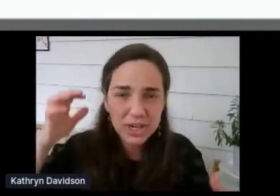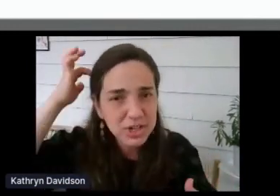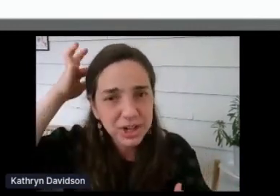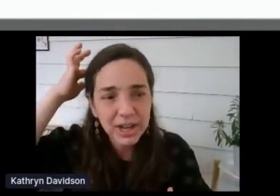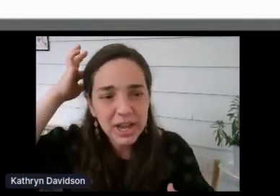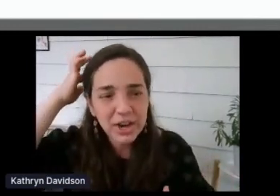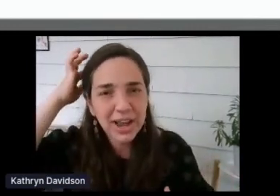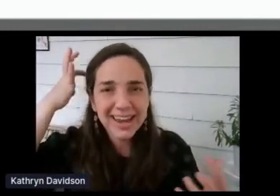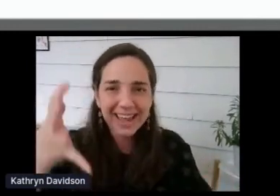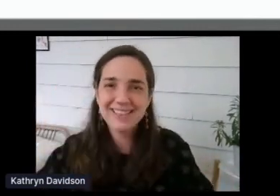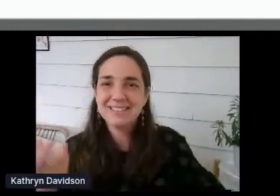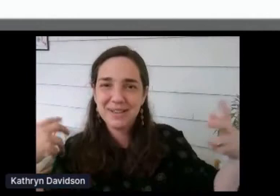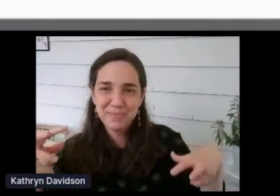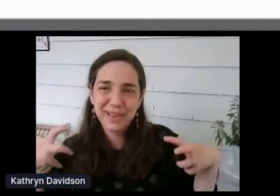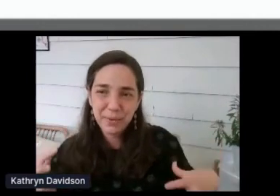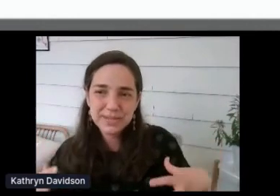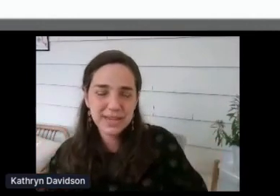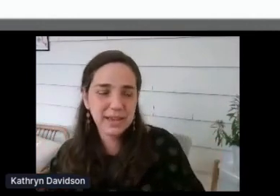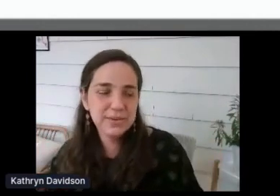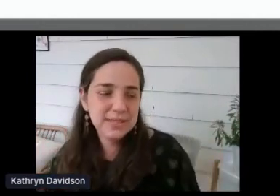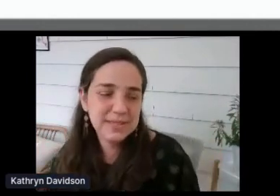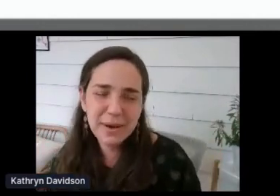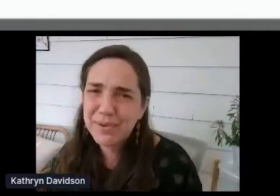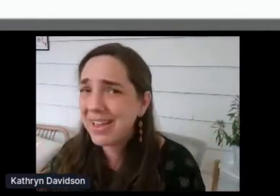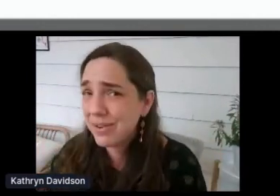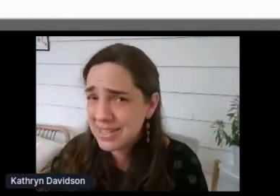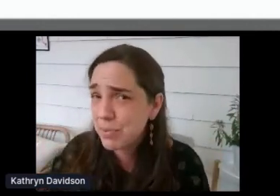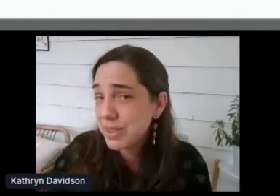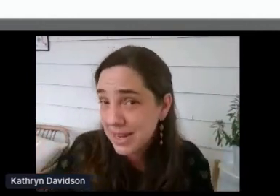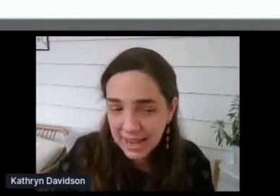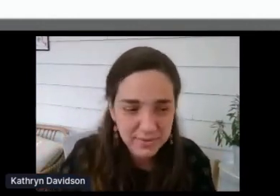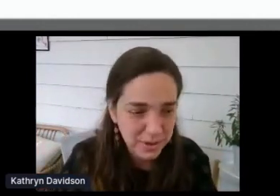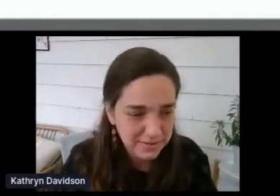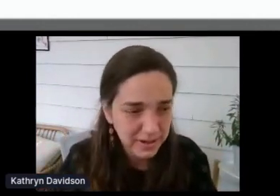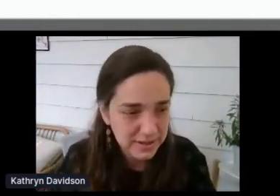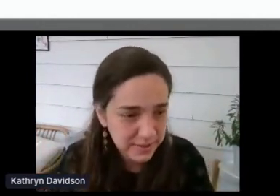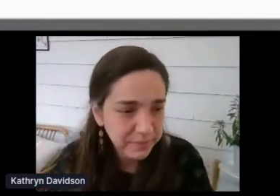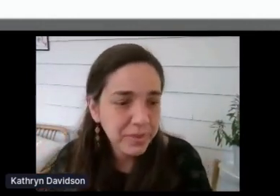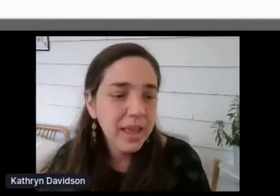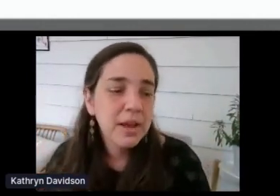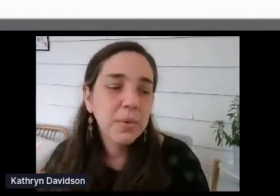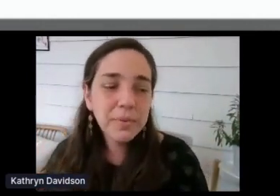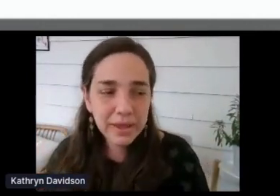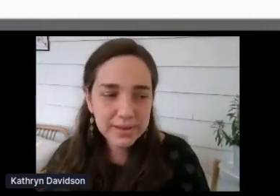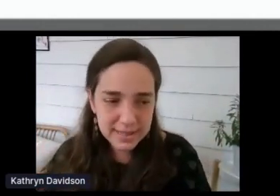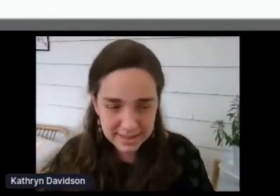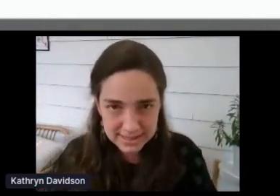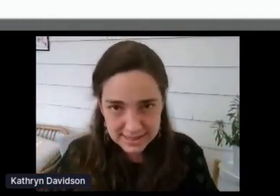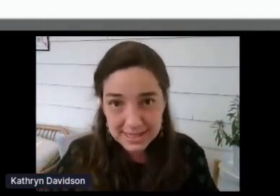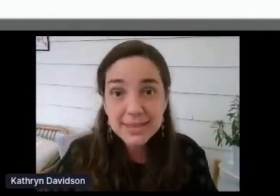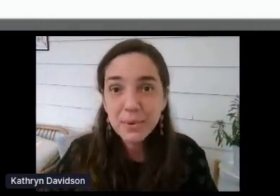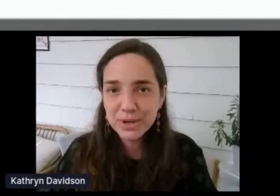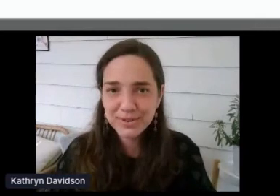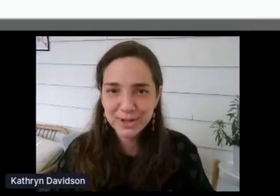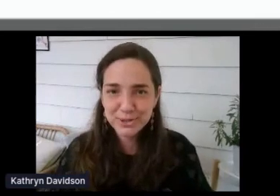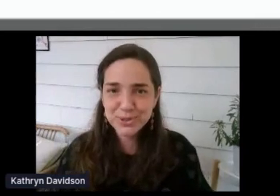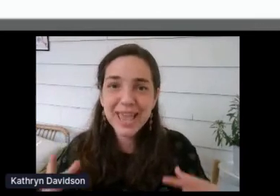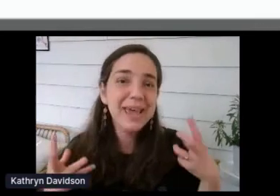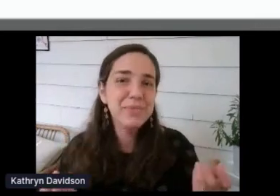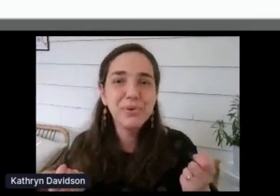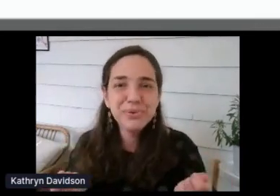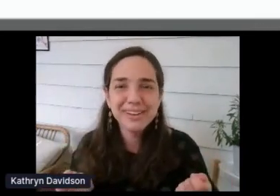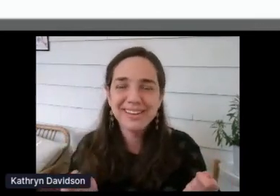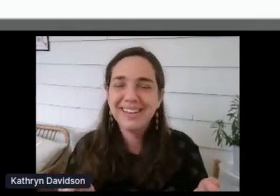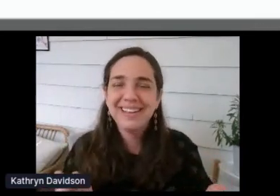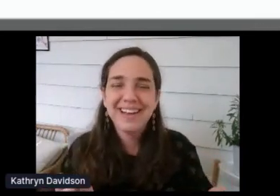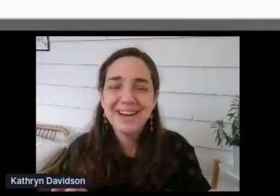same way in gesture, you're not going to get this like, linguistic use, like, for example, with the negative quantifiers. One way you can see this is that some quantifiers you just